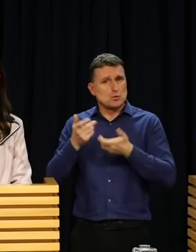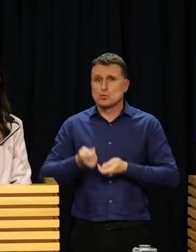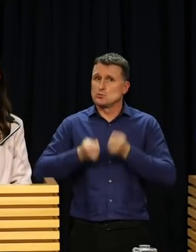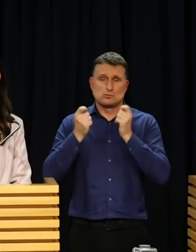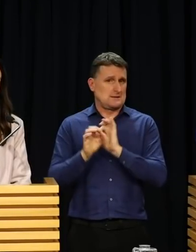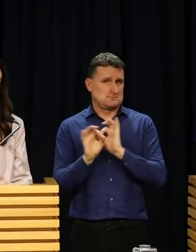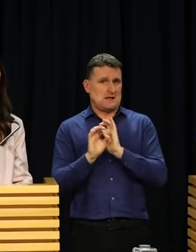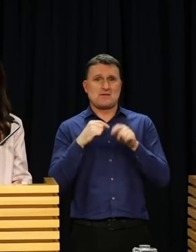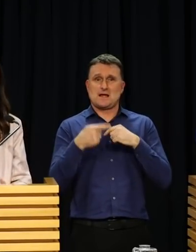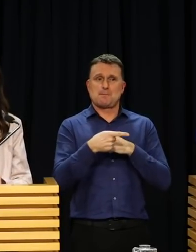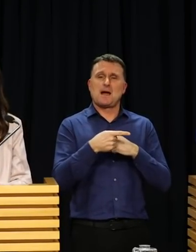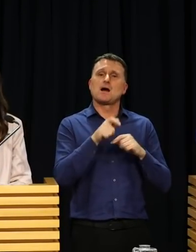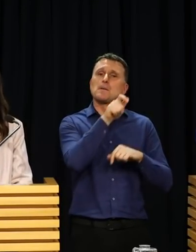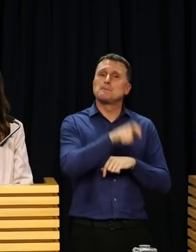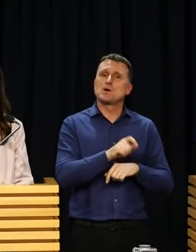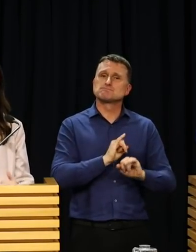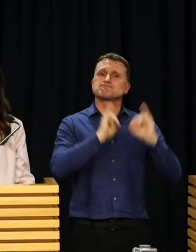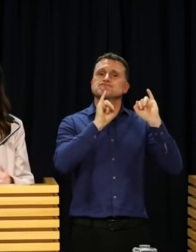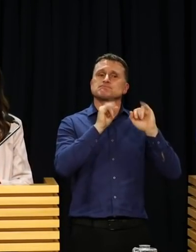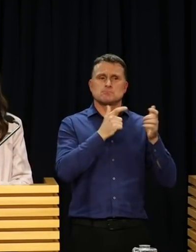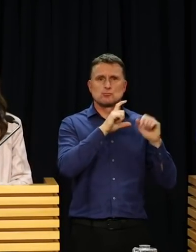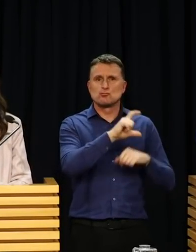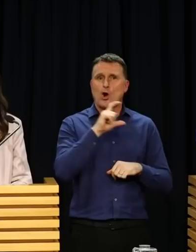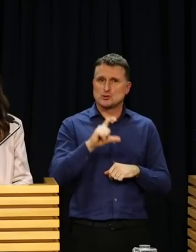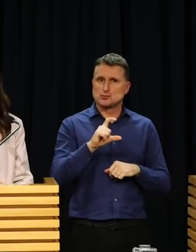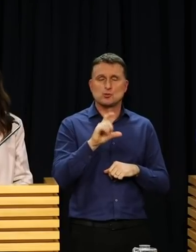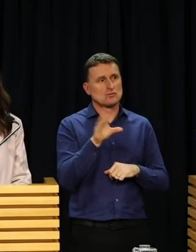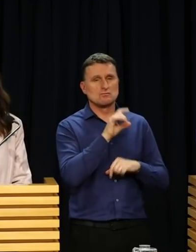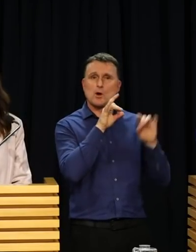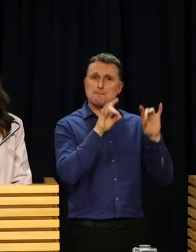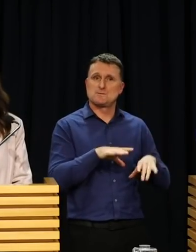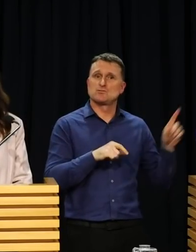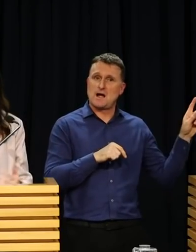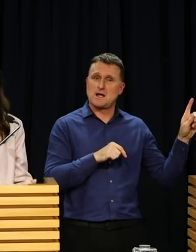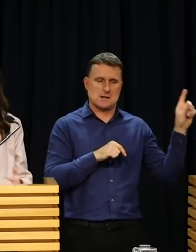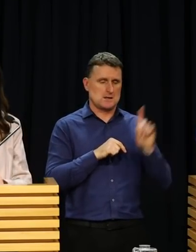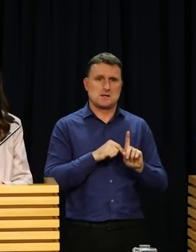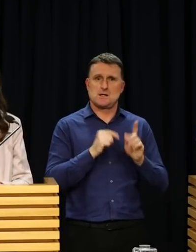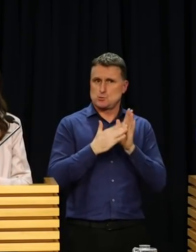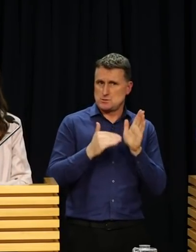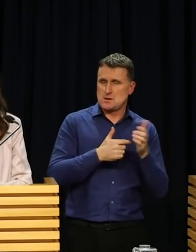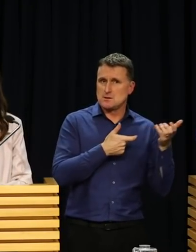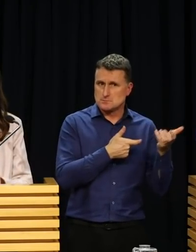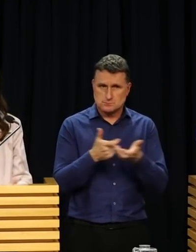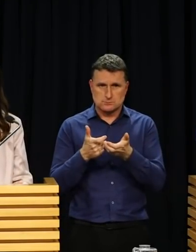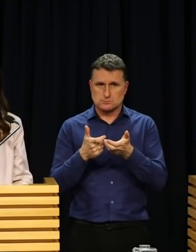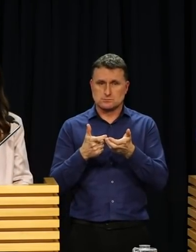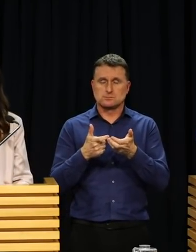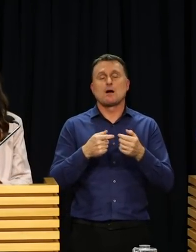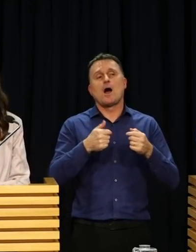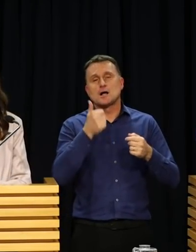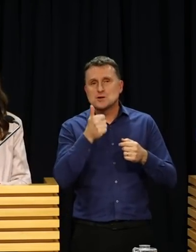from Australia, that we do not have people of that ideology or that worldview in New Zealand. We